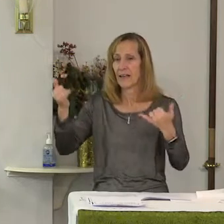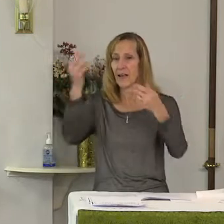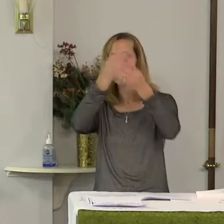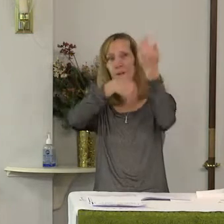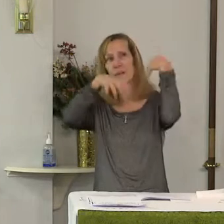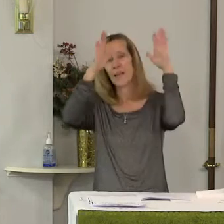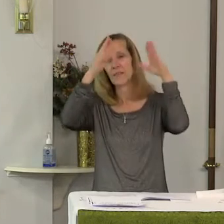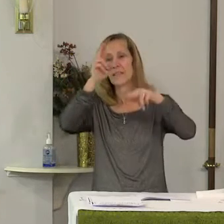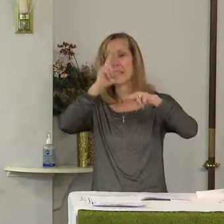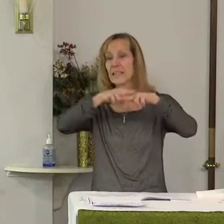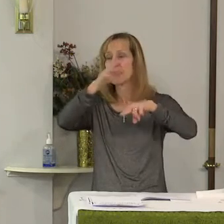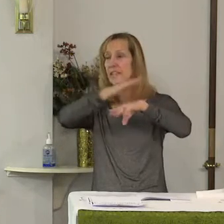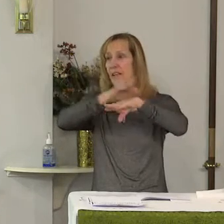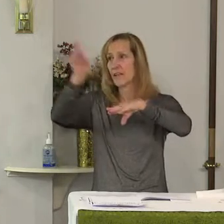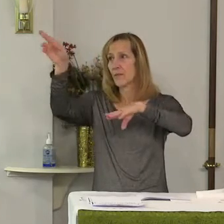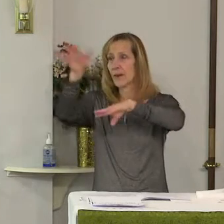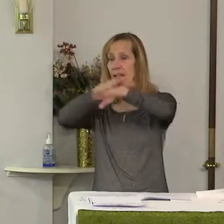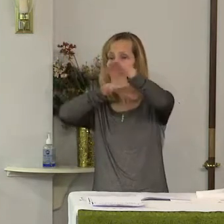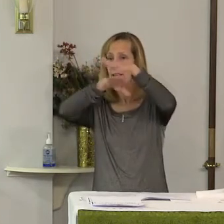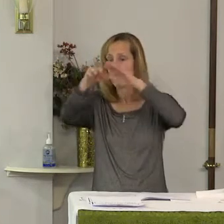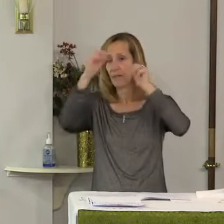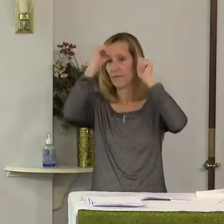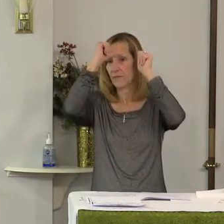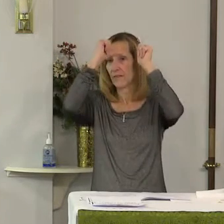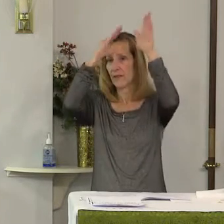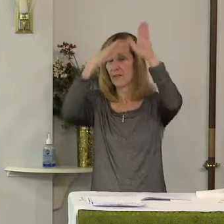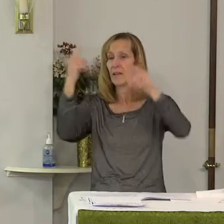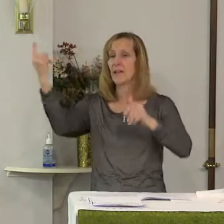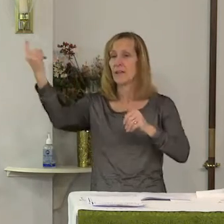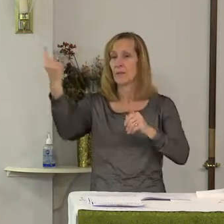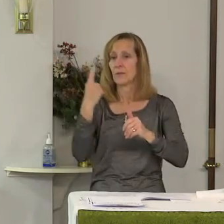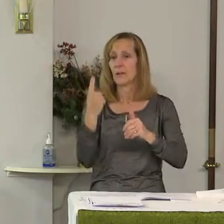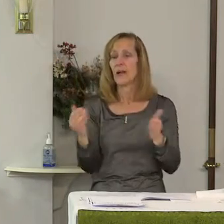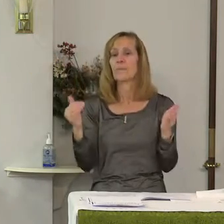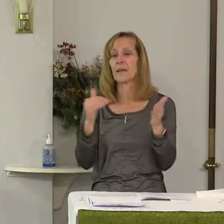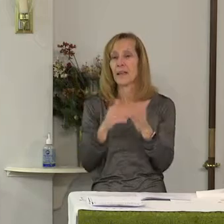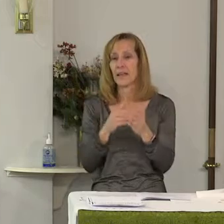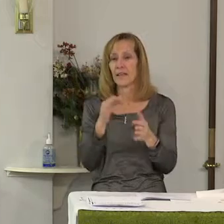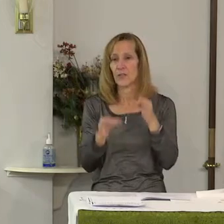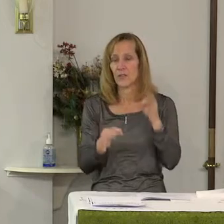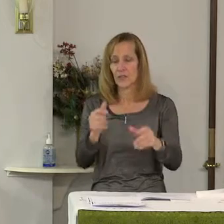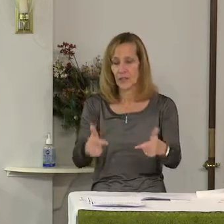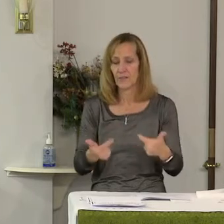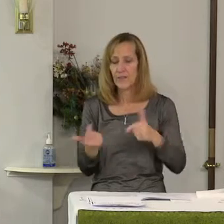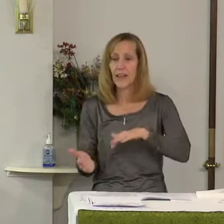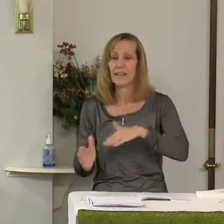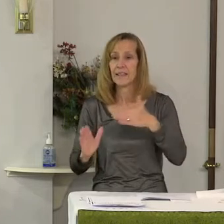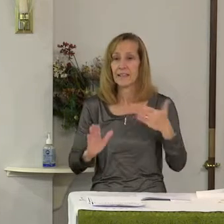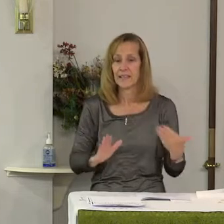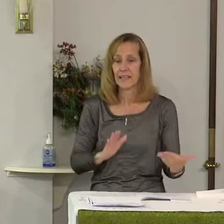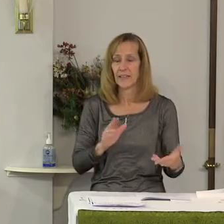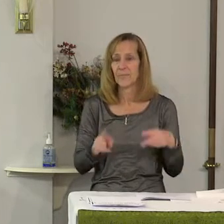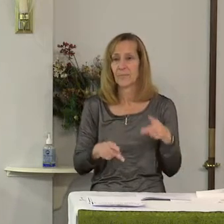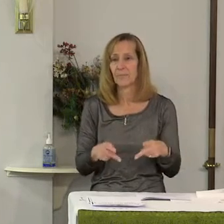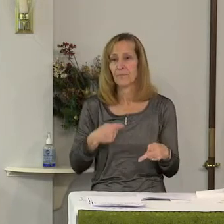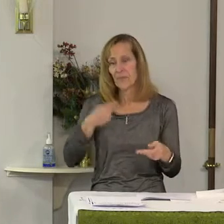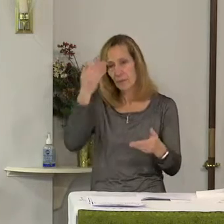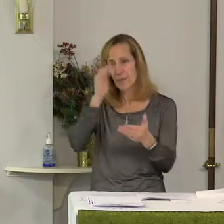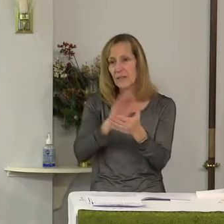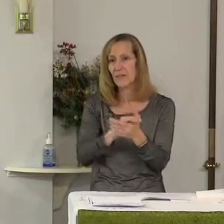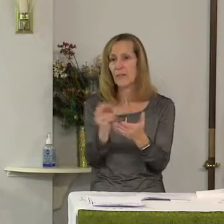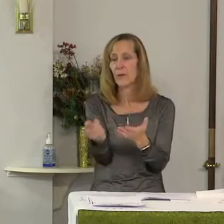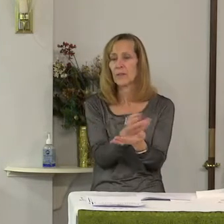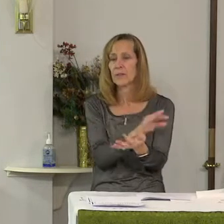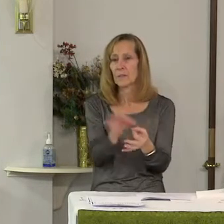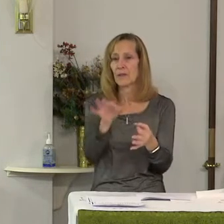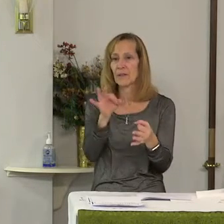into heaven. He is seated at the right hand of the Father, and he will come to judge the living and the dead. I